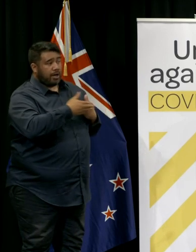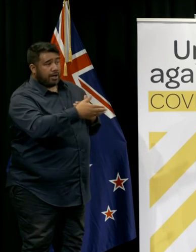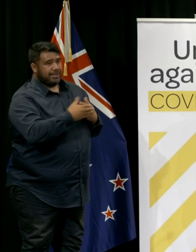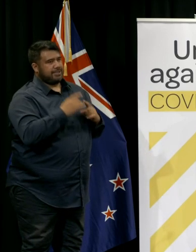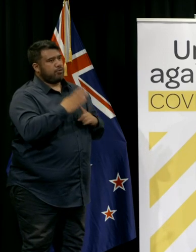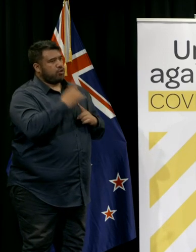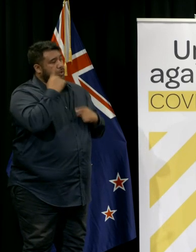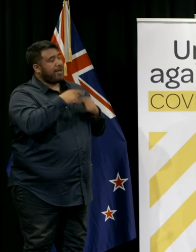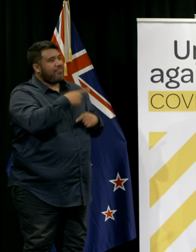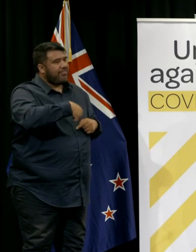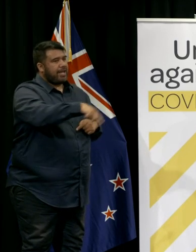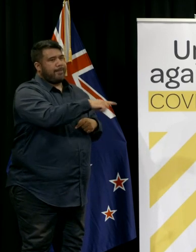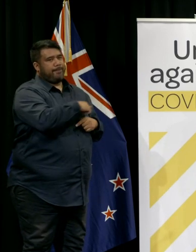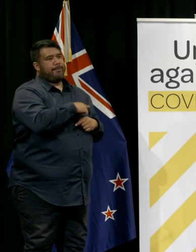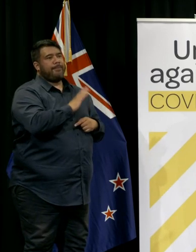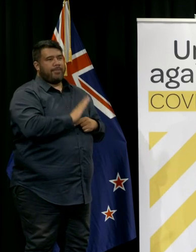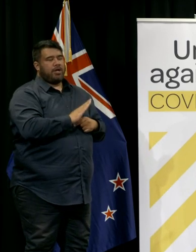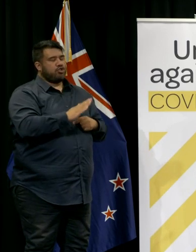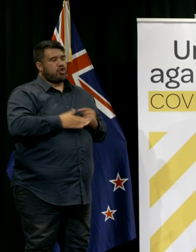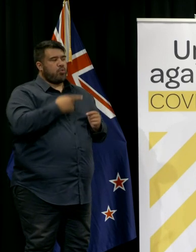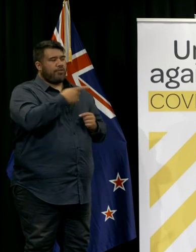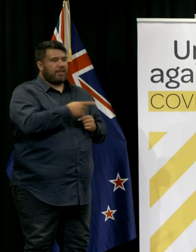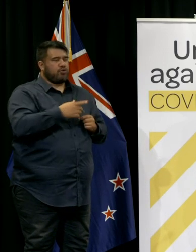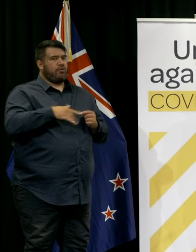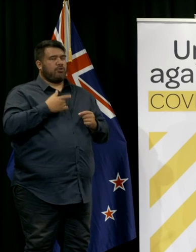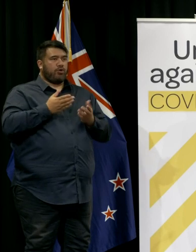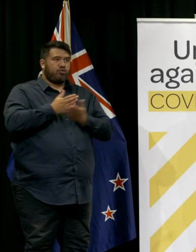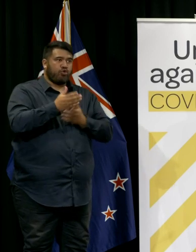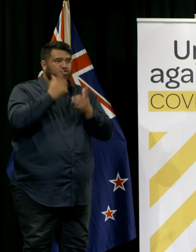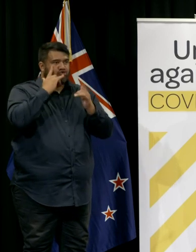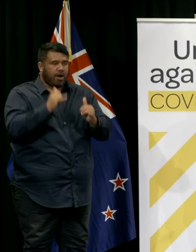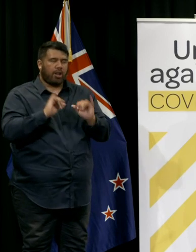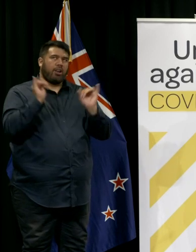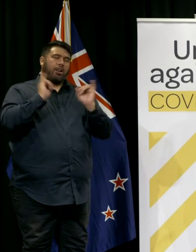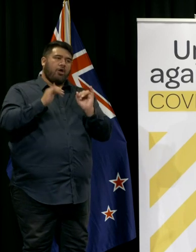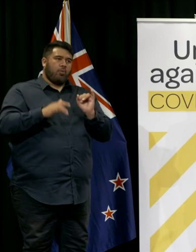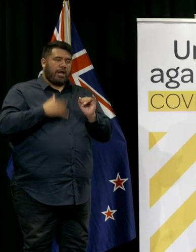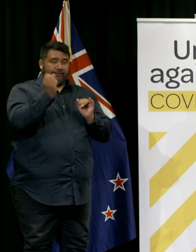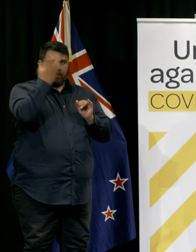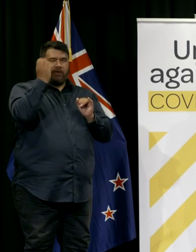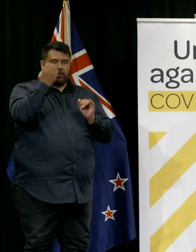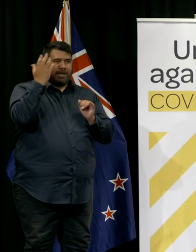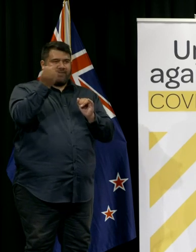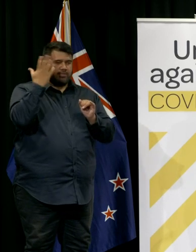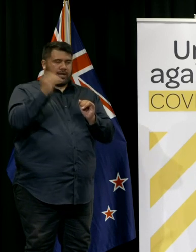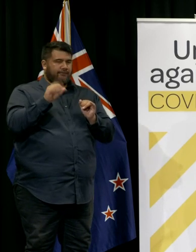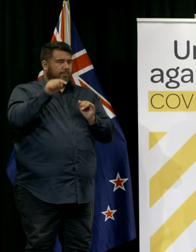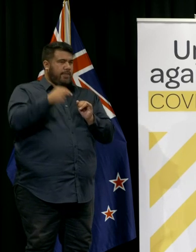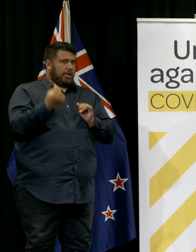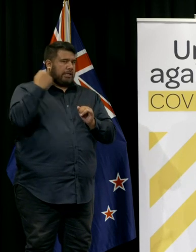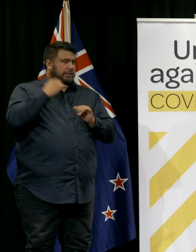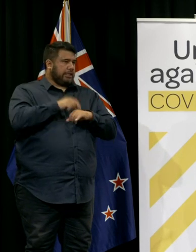those victims, that they don't have to relive this through a court trial. Will they be freed up, though, in terms of